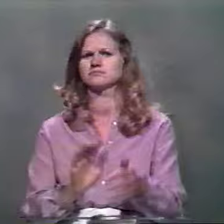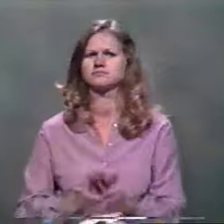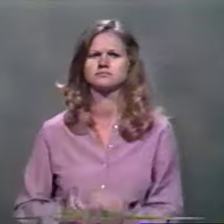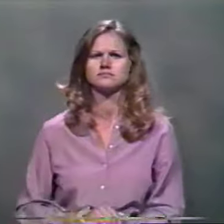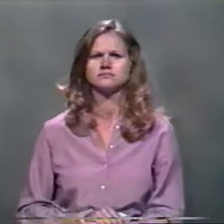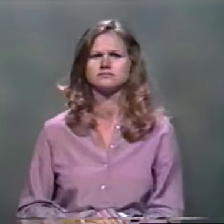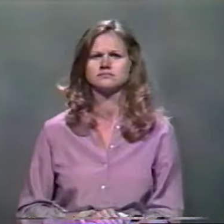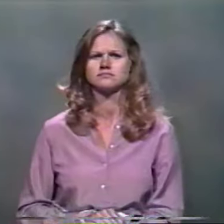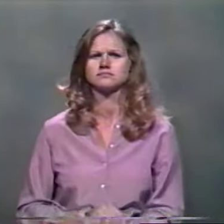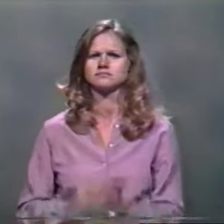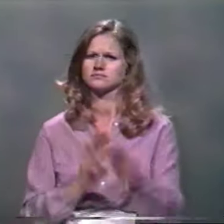Calm down.